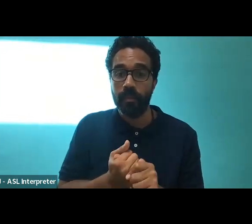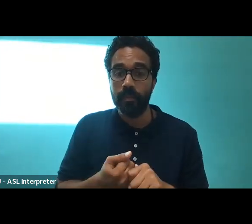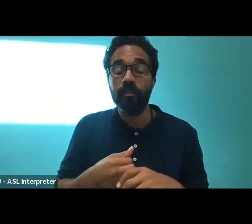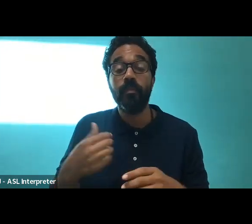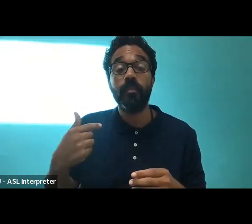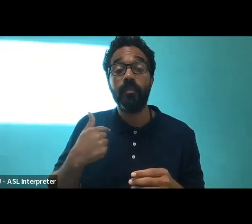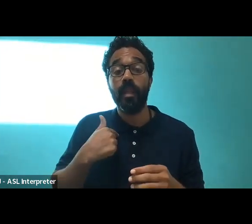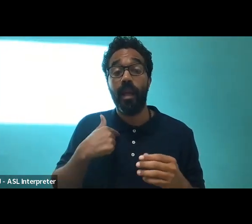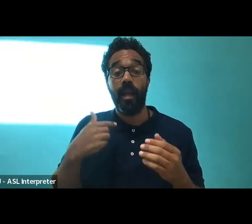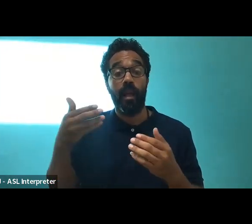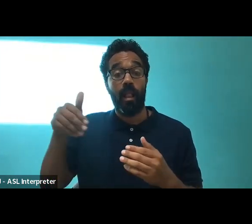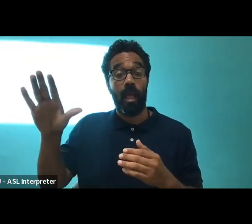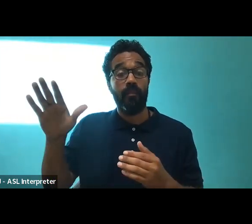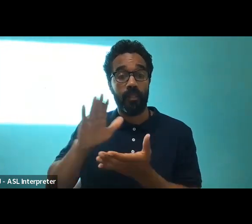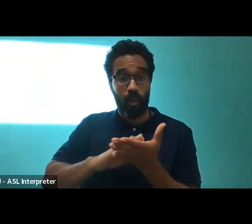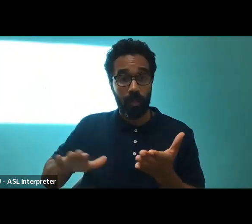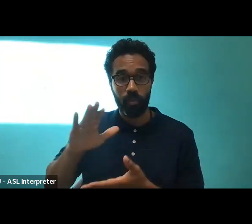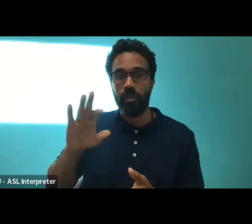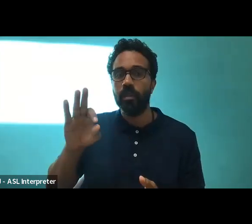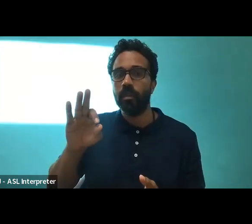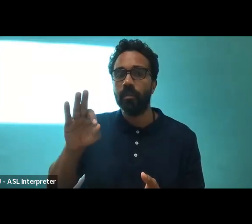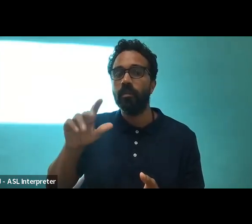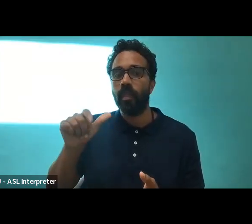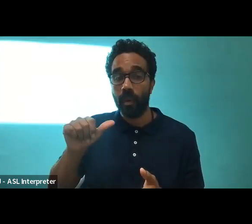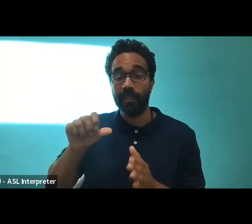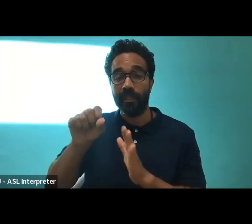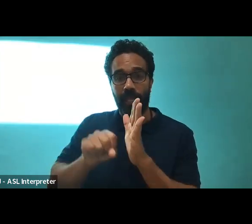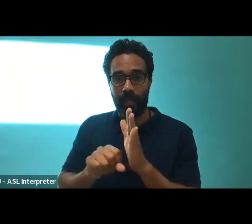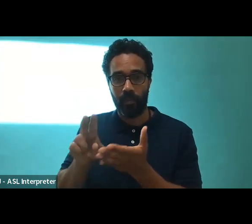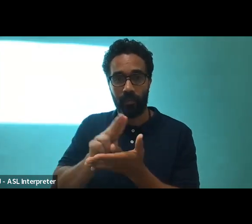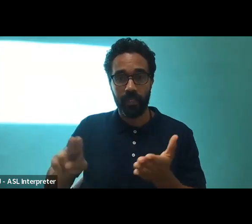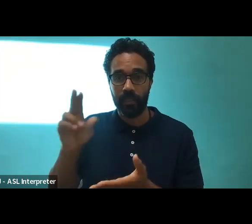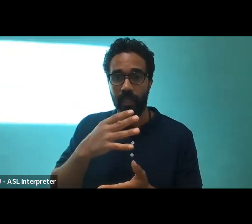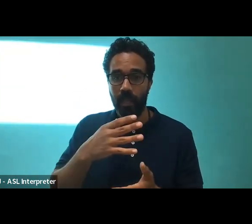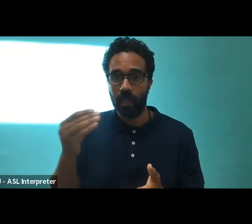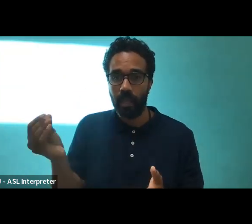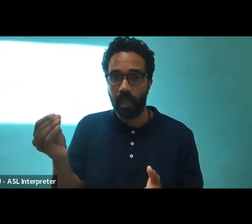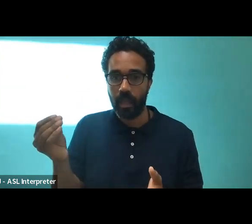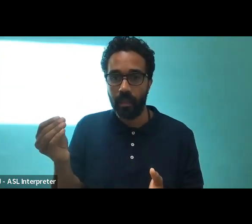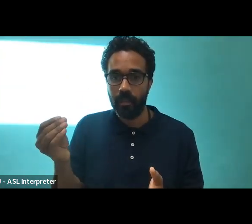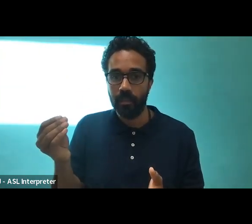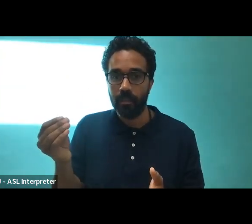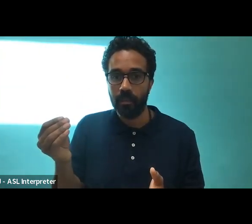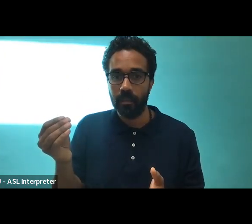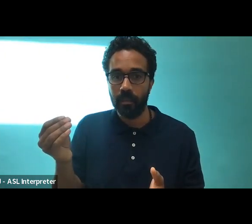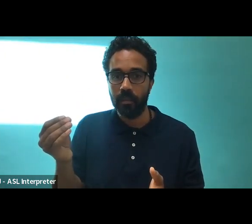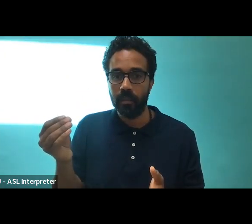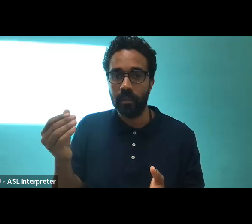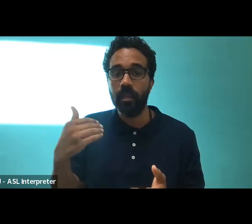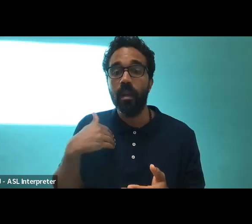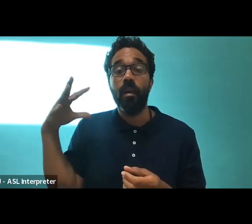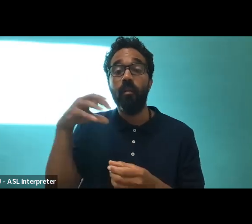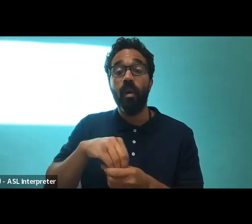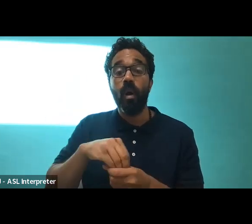for college at Emporia State University and got involved for the first time. This was